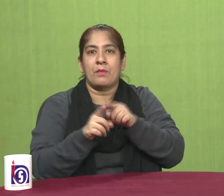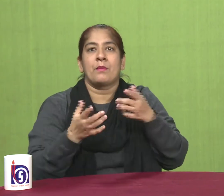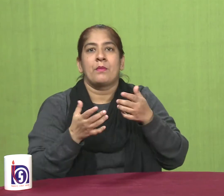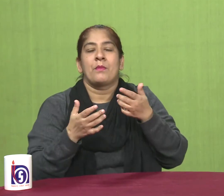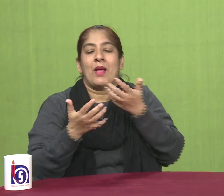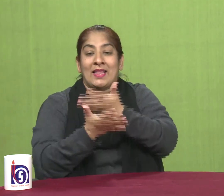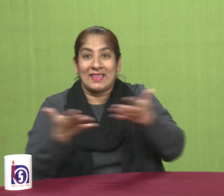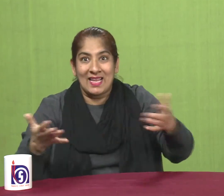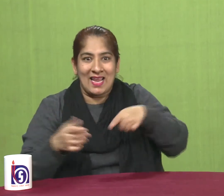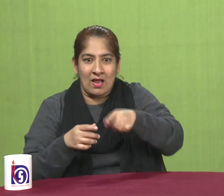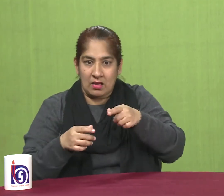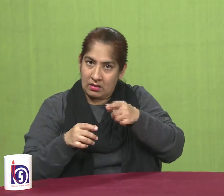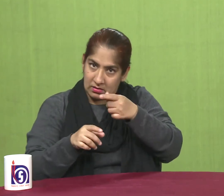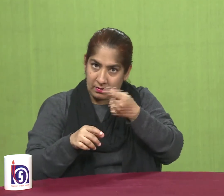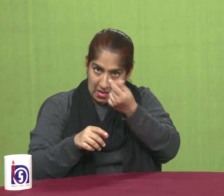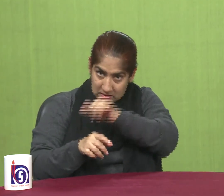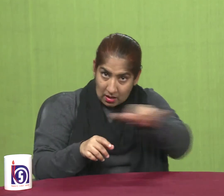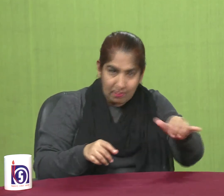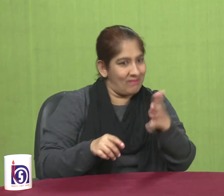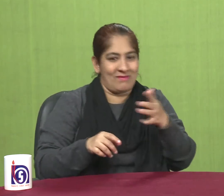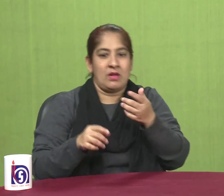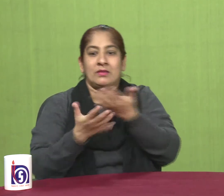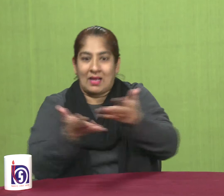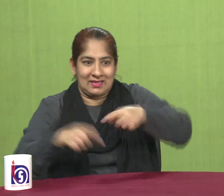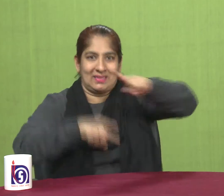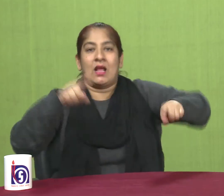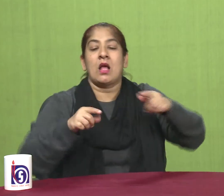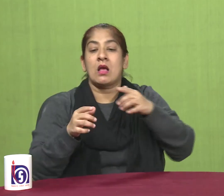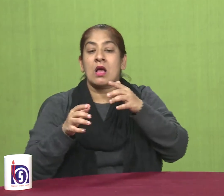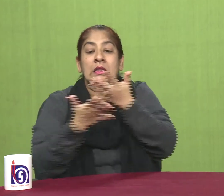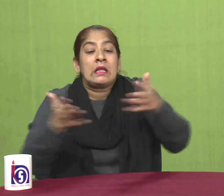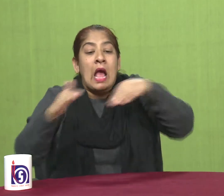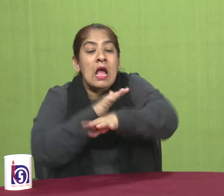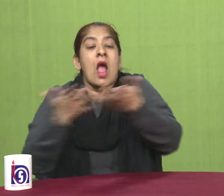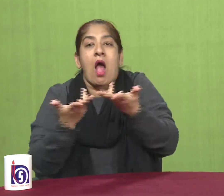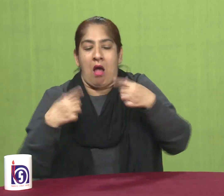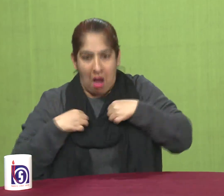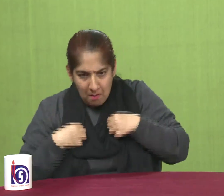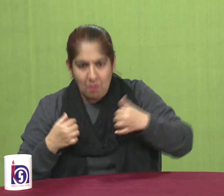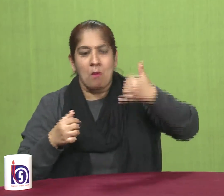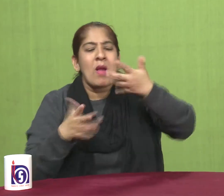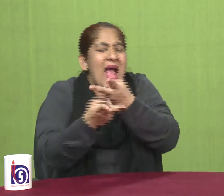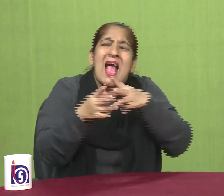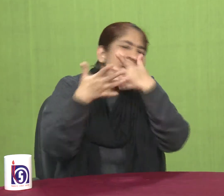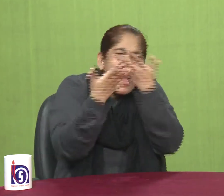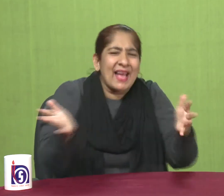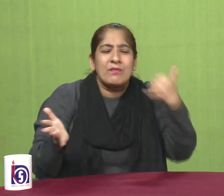Frequent price change. The price cannot always be constant. There always has to